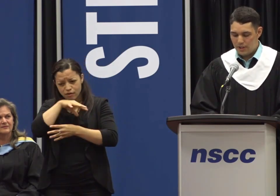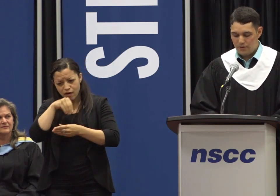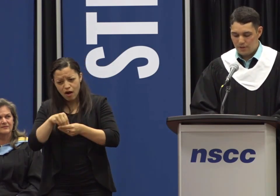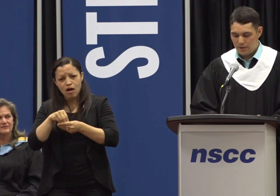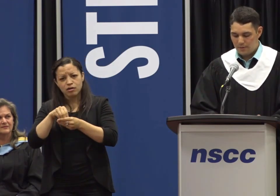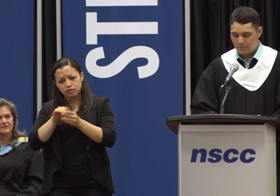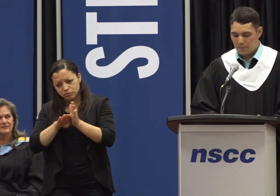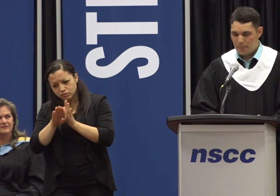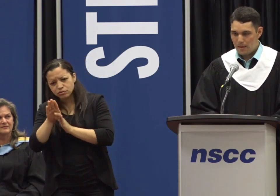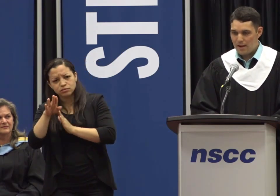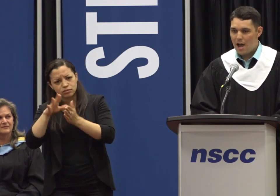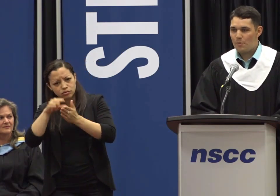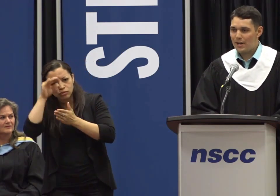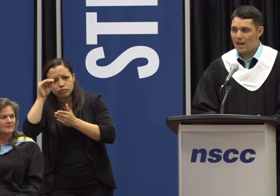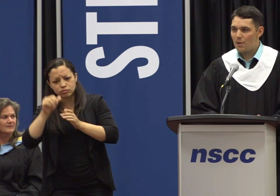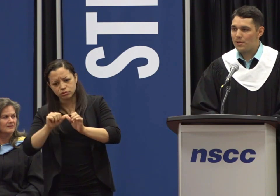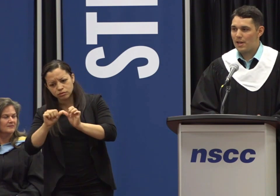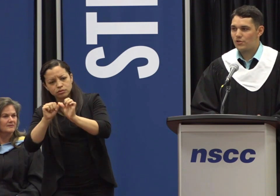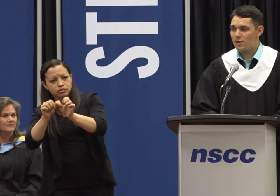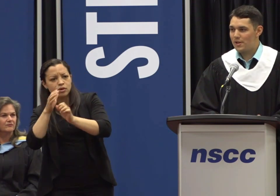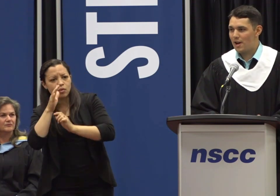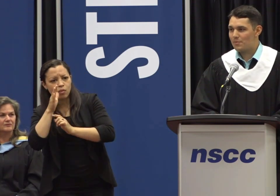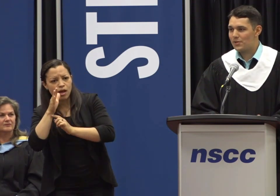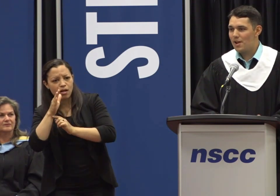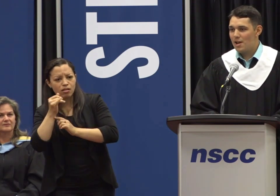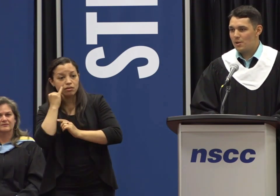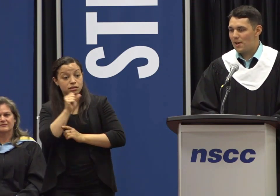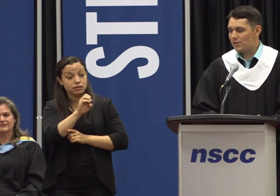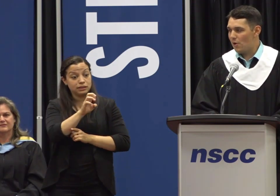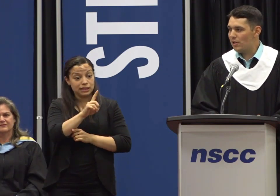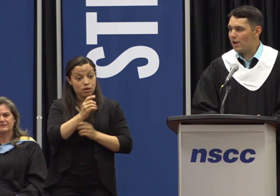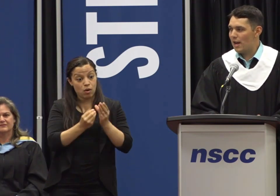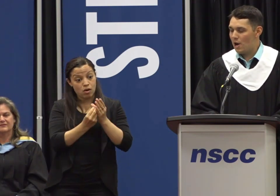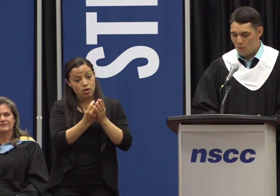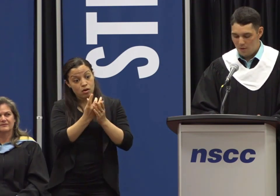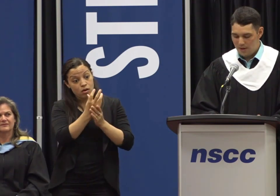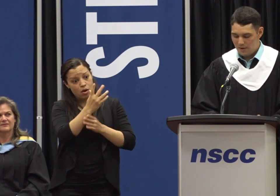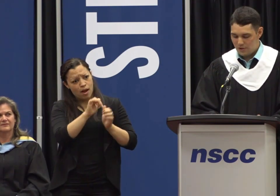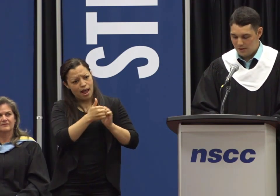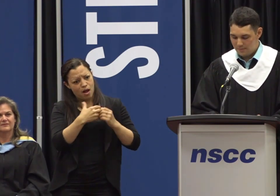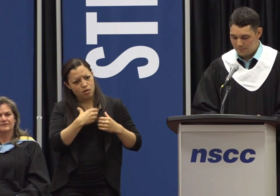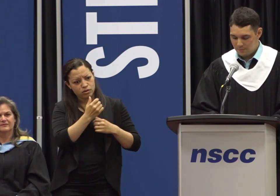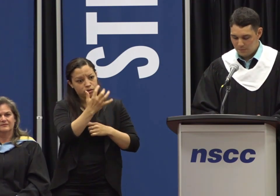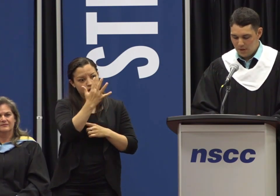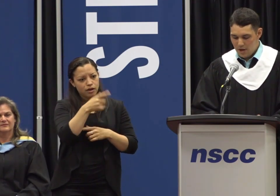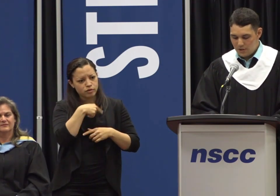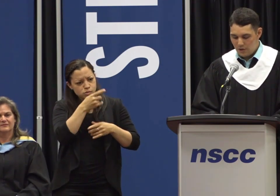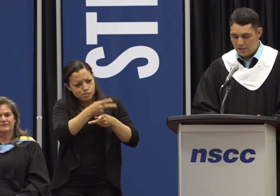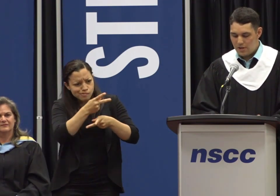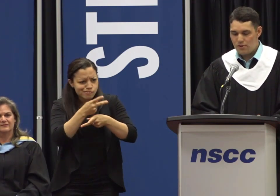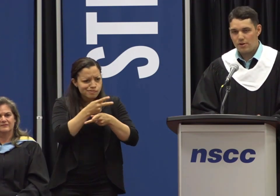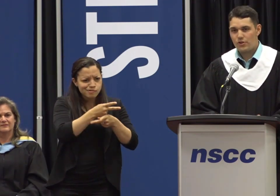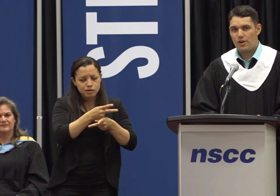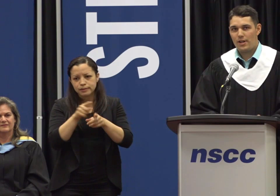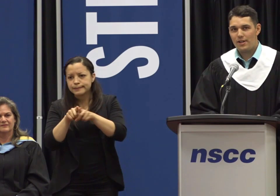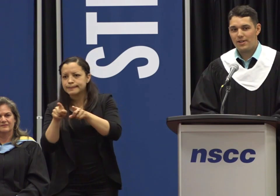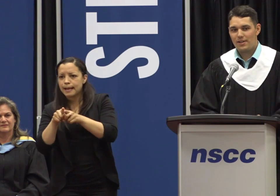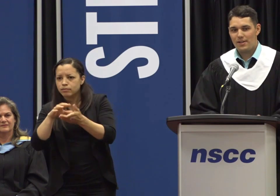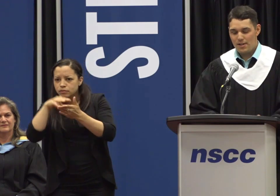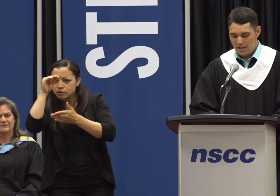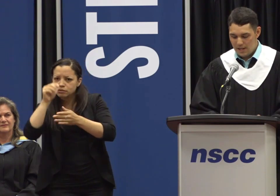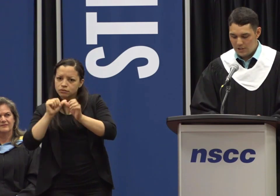will continue to learn. How big and healthy that tree becomes depends only on how well we nurture it. So continue your